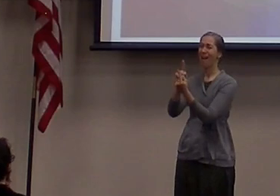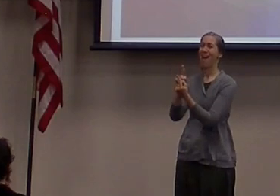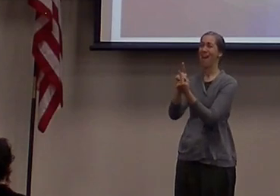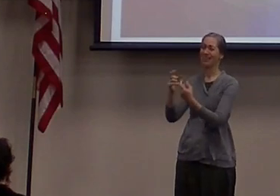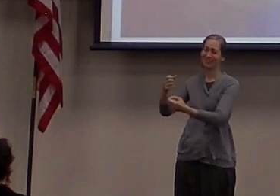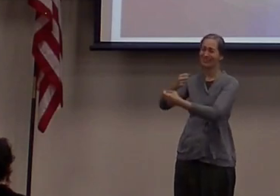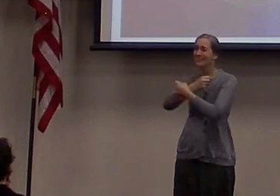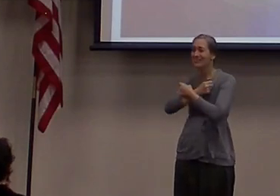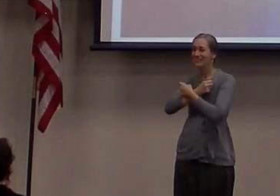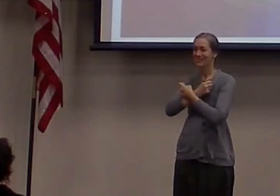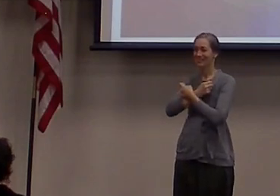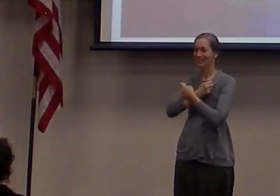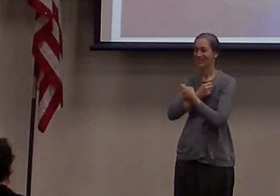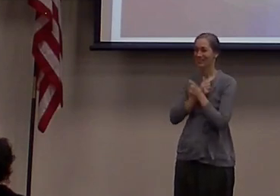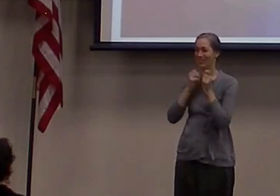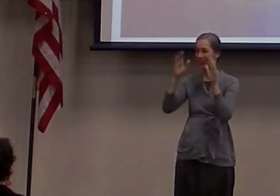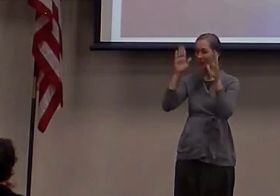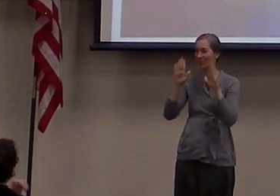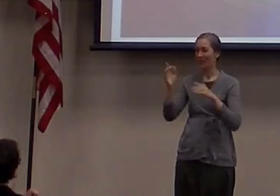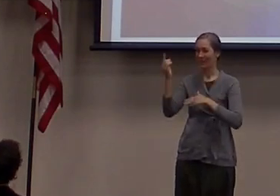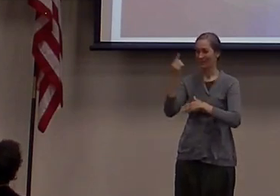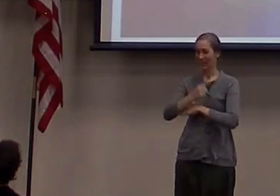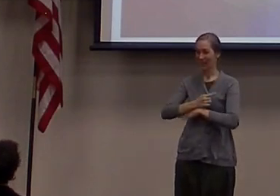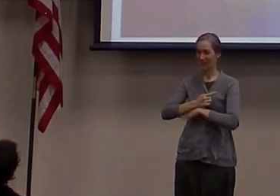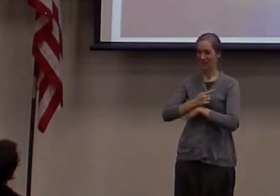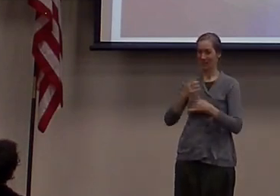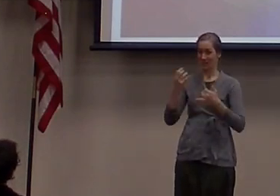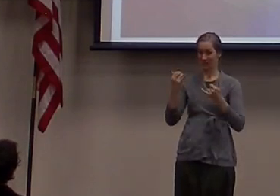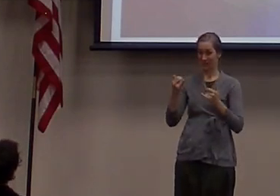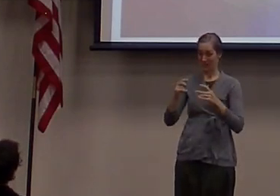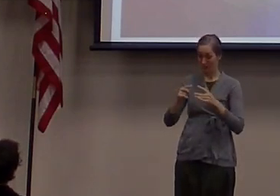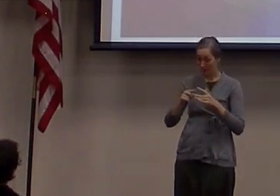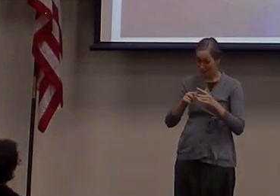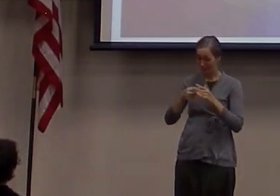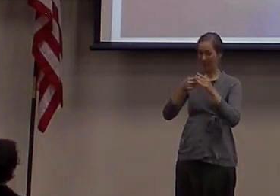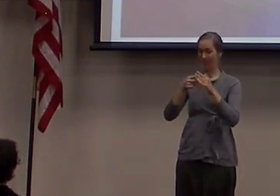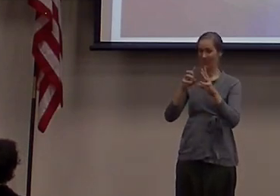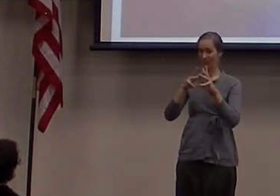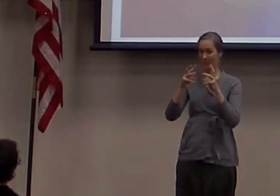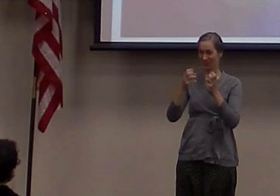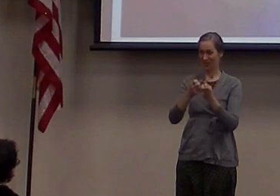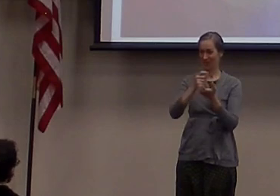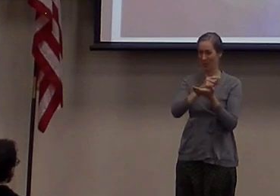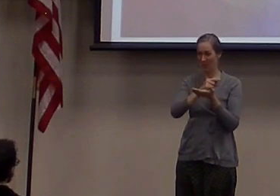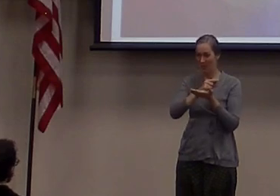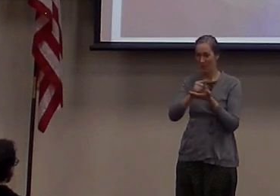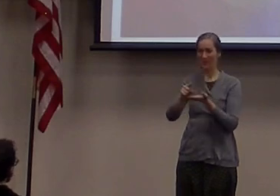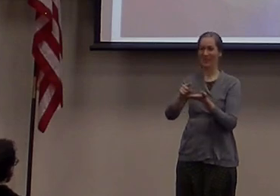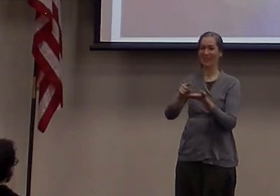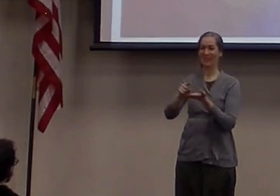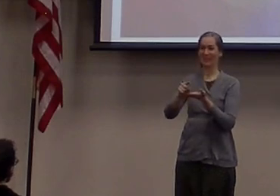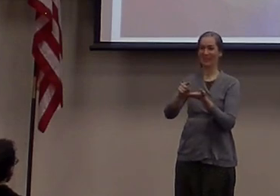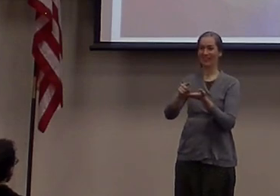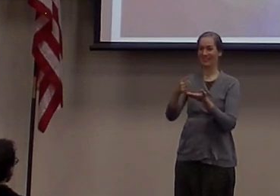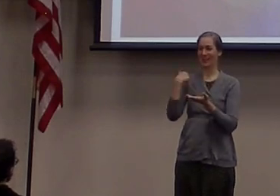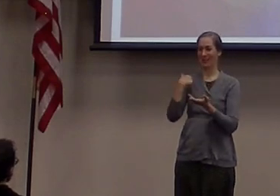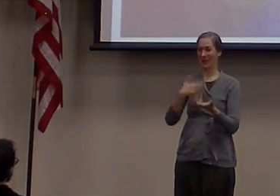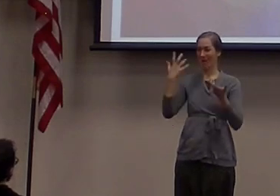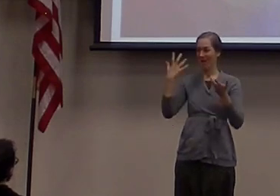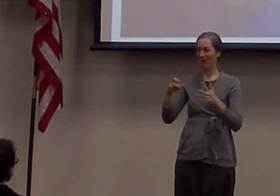day. And today starts this week, and it starts with the reunion already